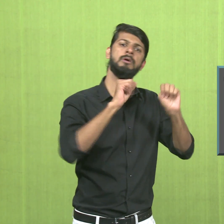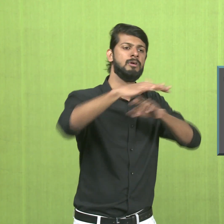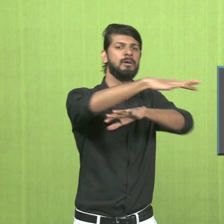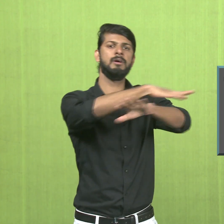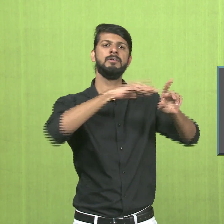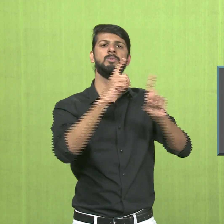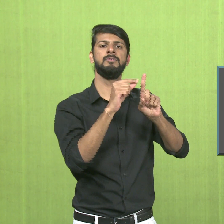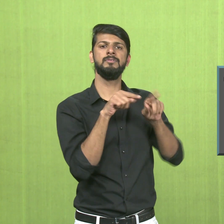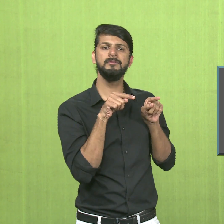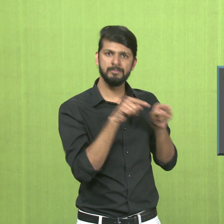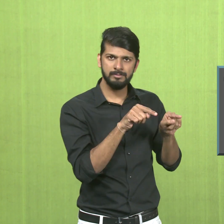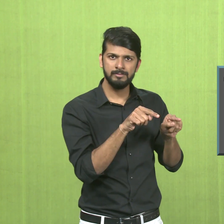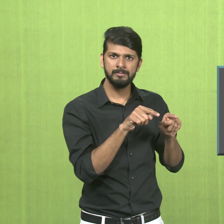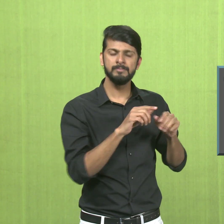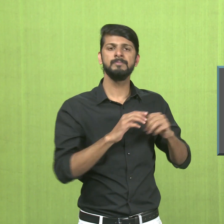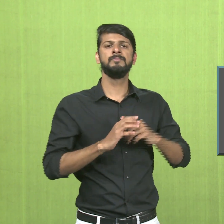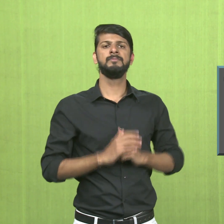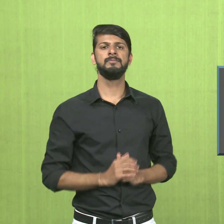and also the everyday activities of the Varli people.